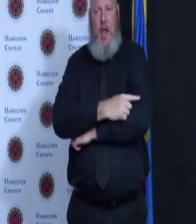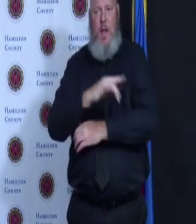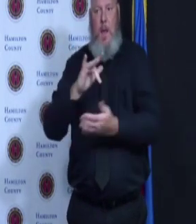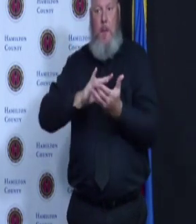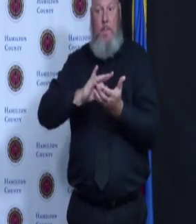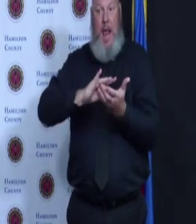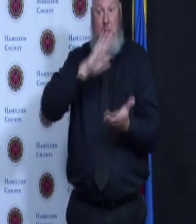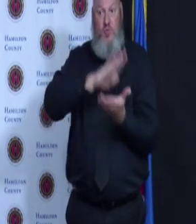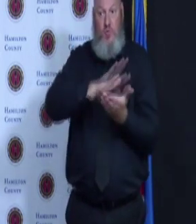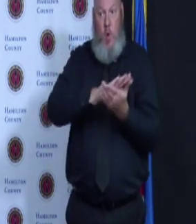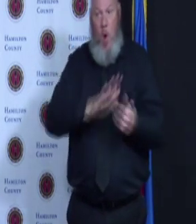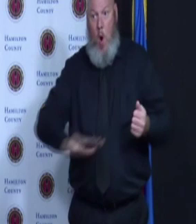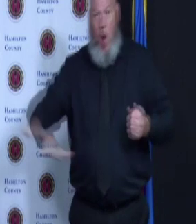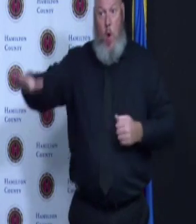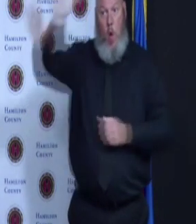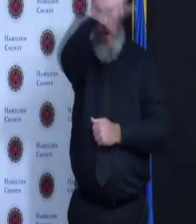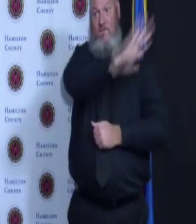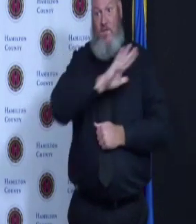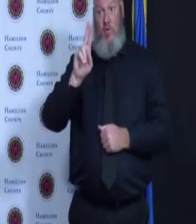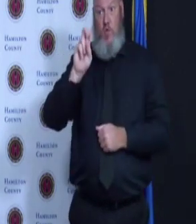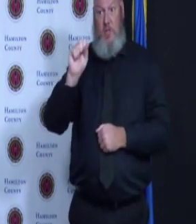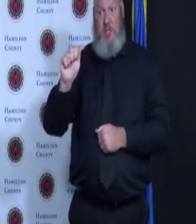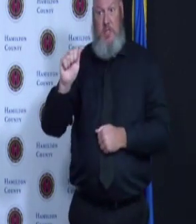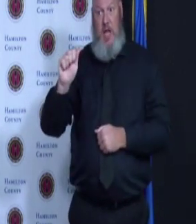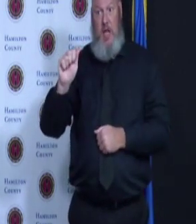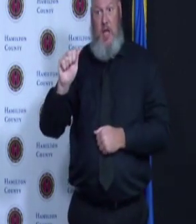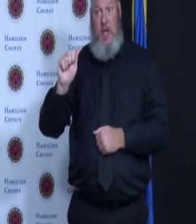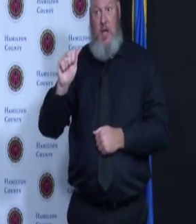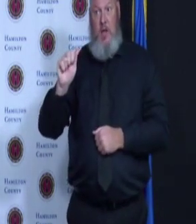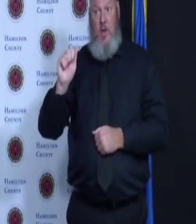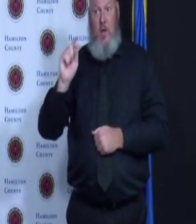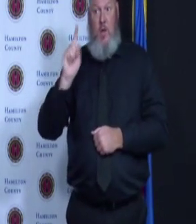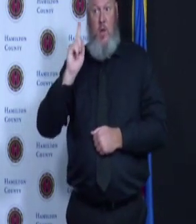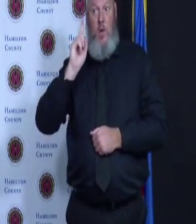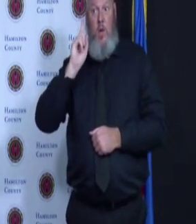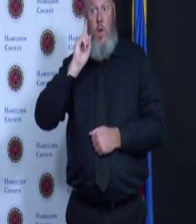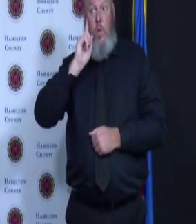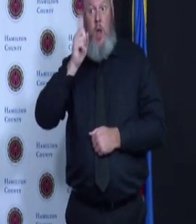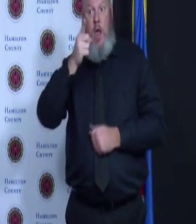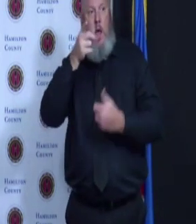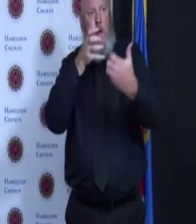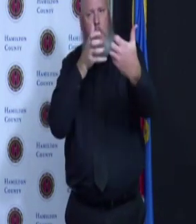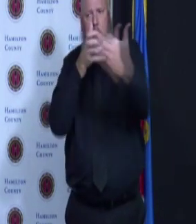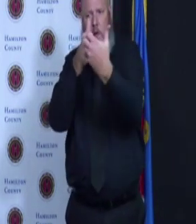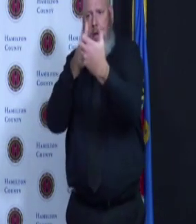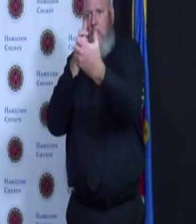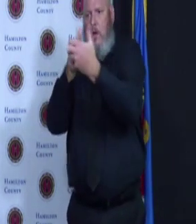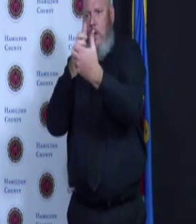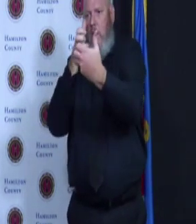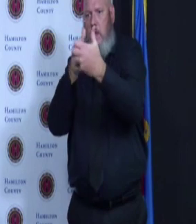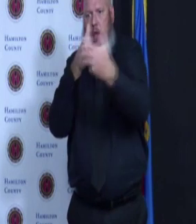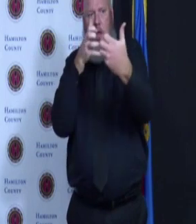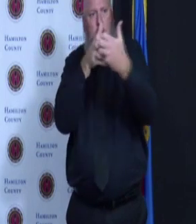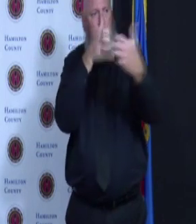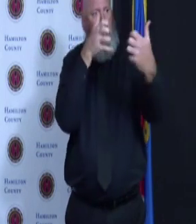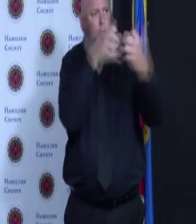country. So that would depend on where they got matched, and they would be reporting to that institution.